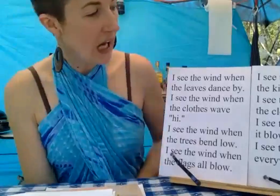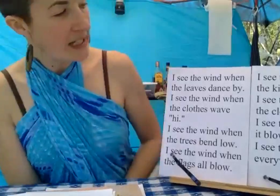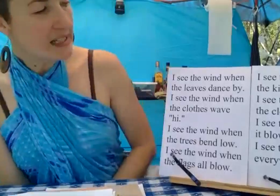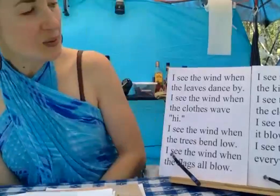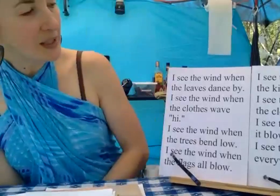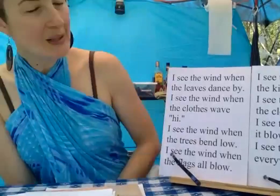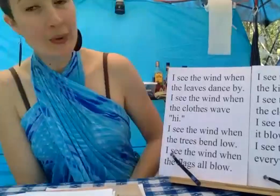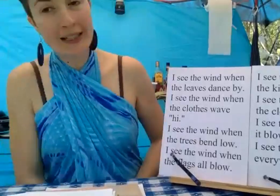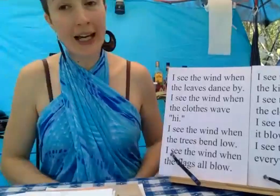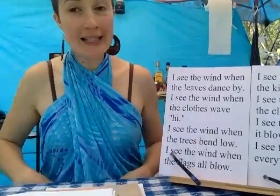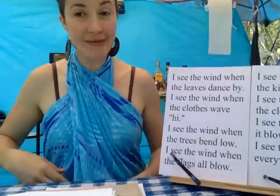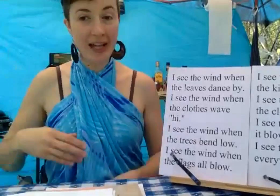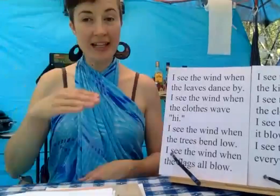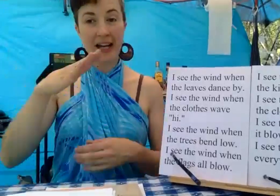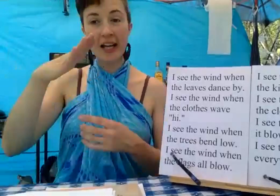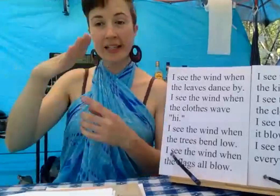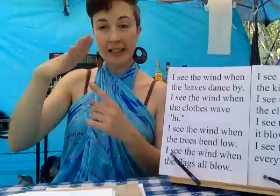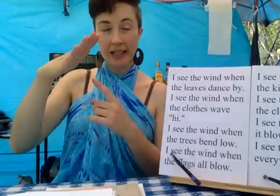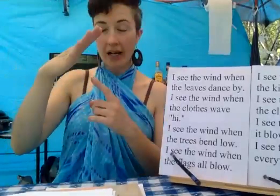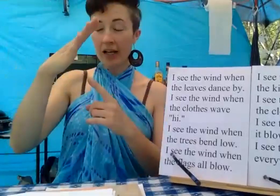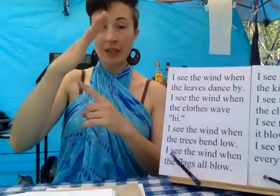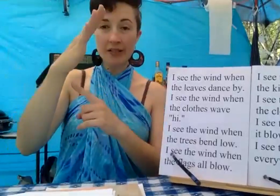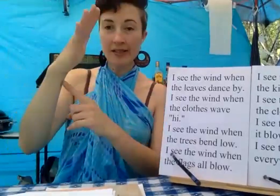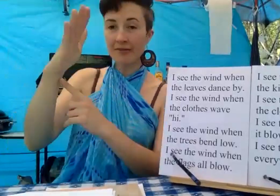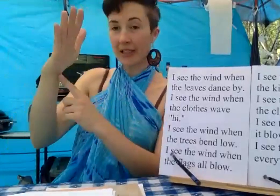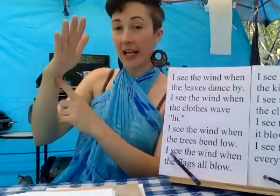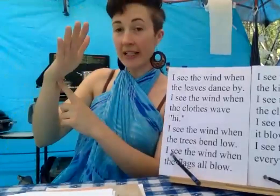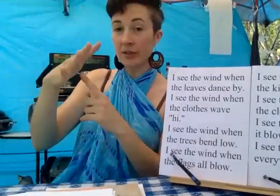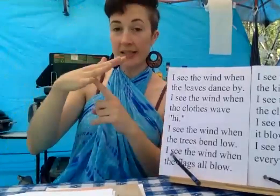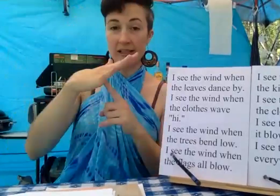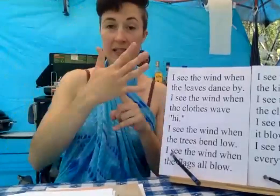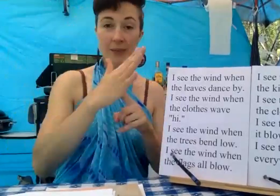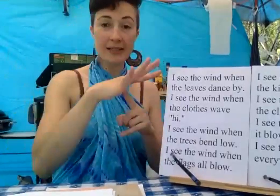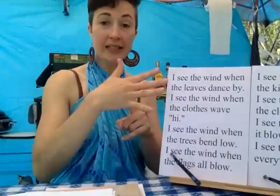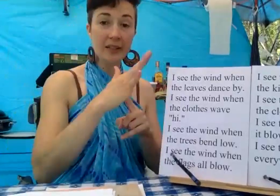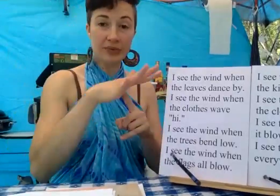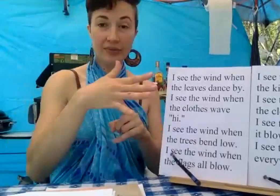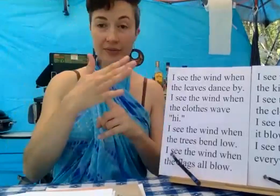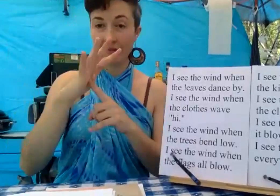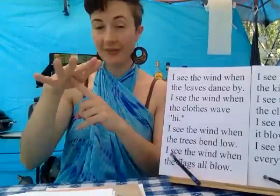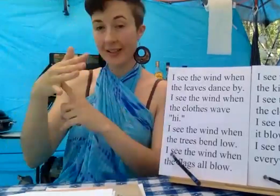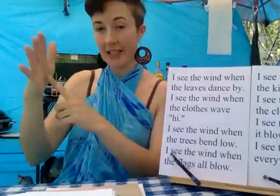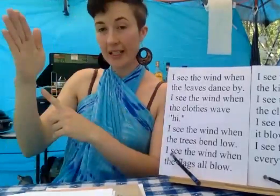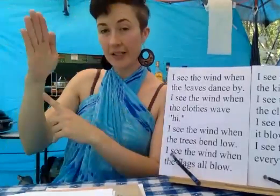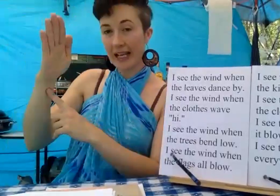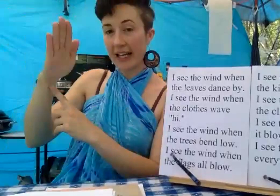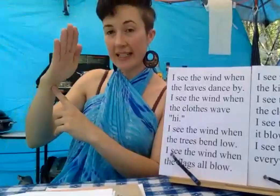I see the wind when the kites fly high. Here's our sign for kite. Notice this was leaf. Here's kite down